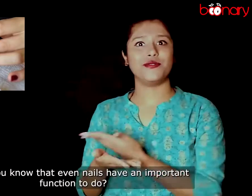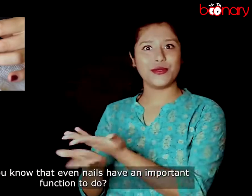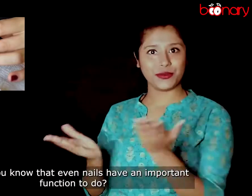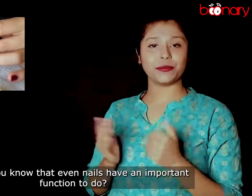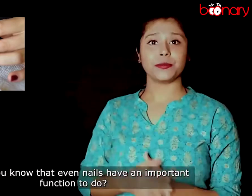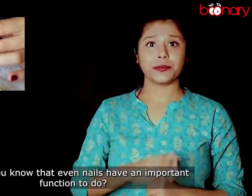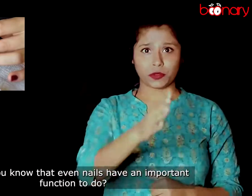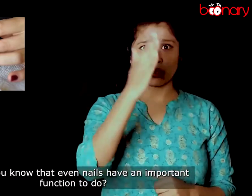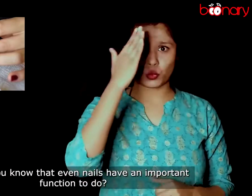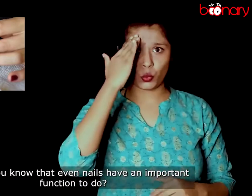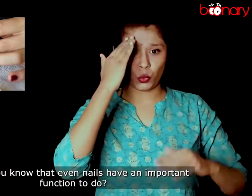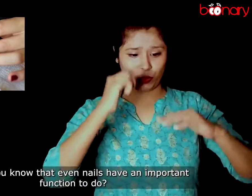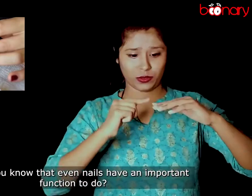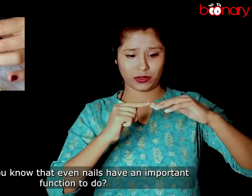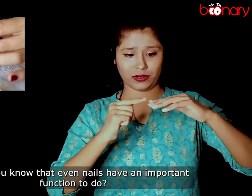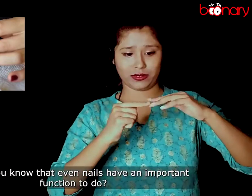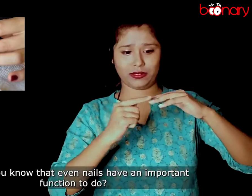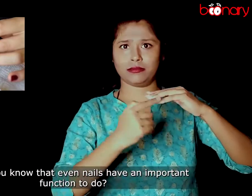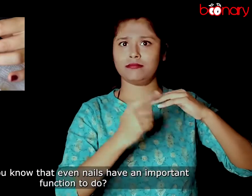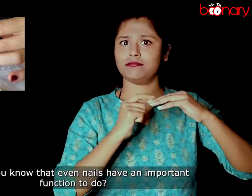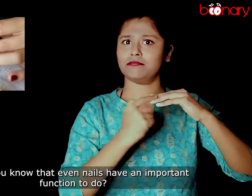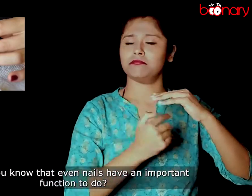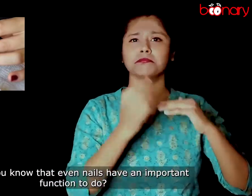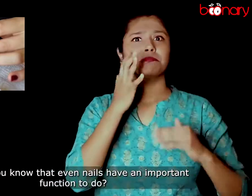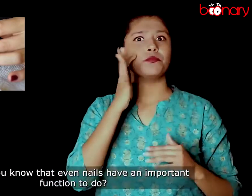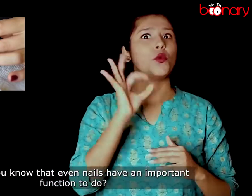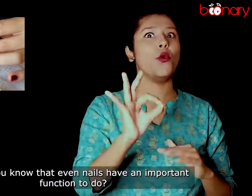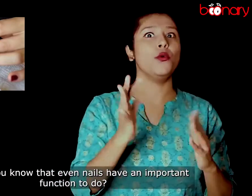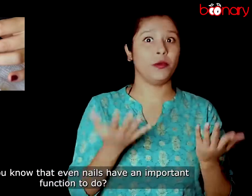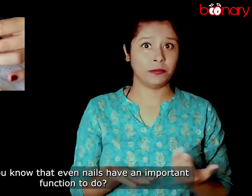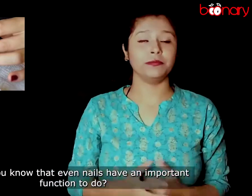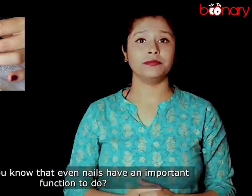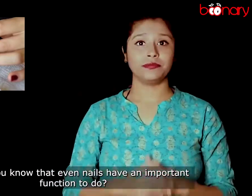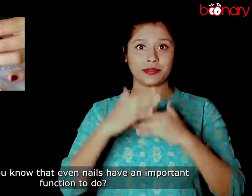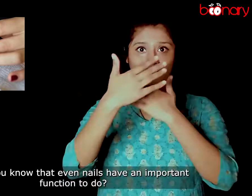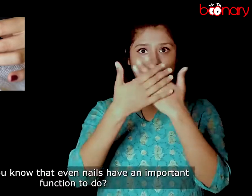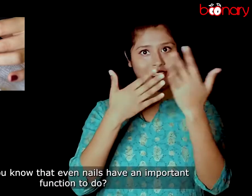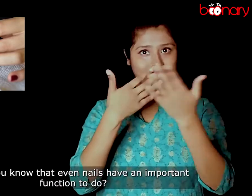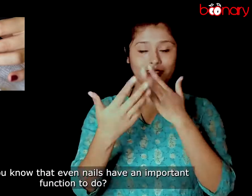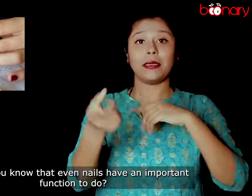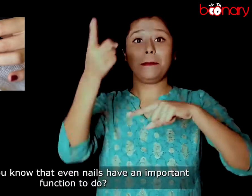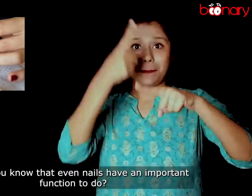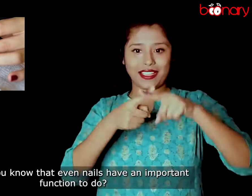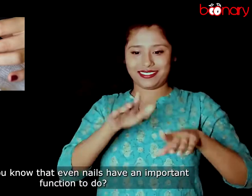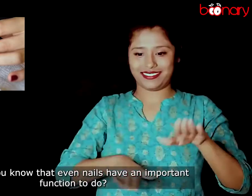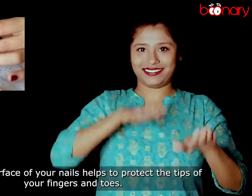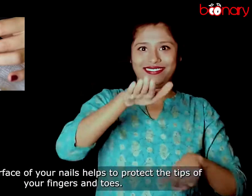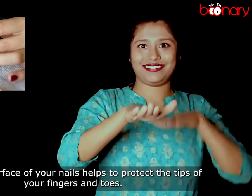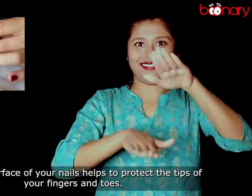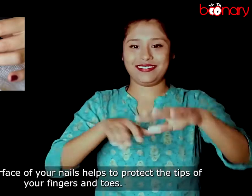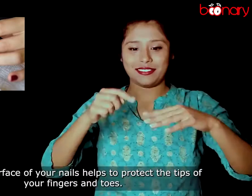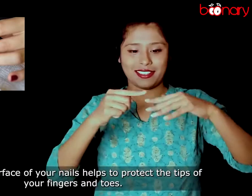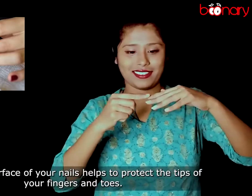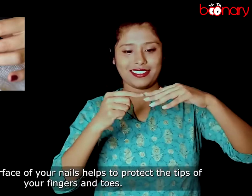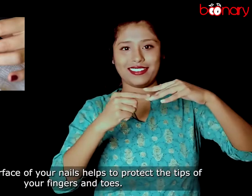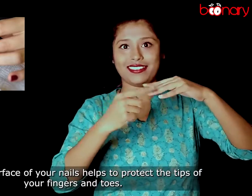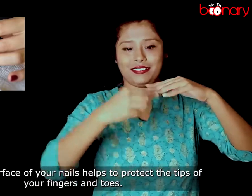But do you know that even nails have an important function to do? The hard surface of your